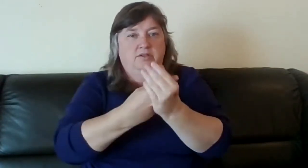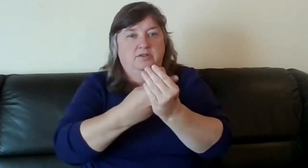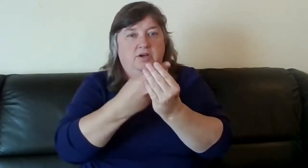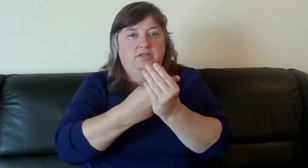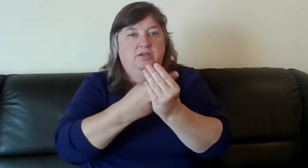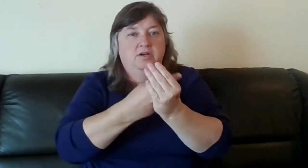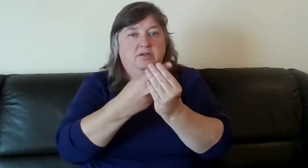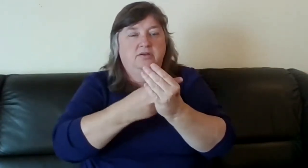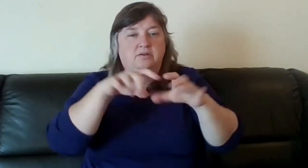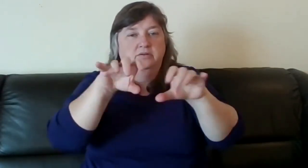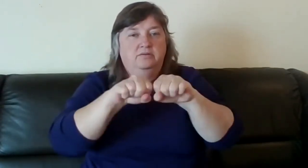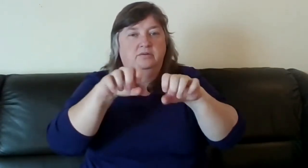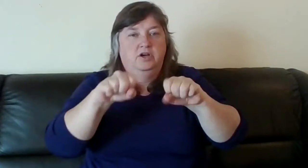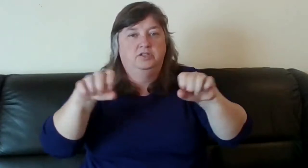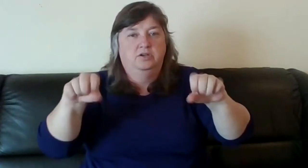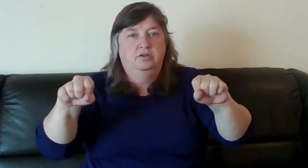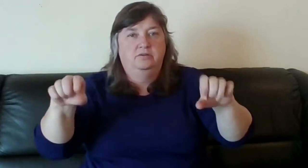So hot dog, hot dog.